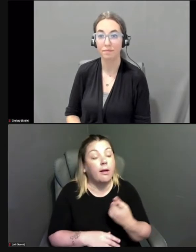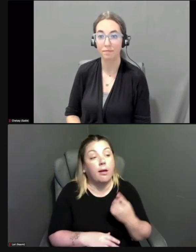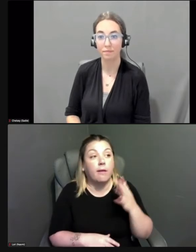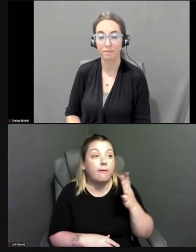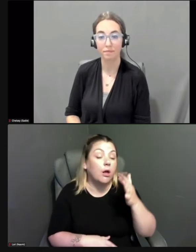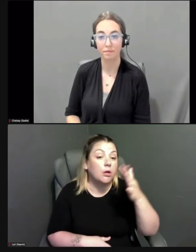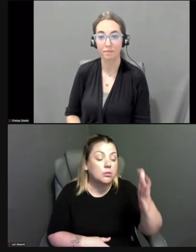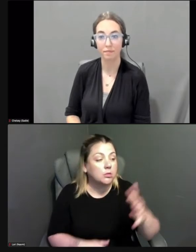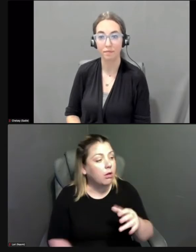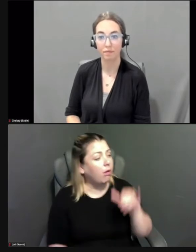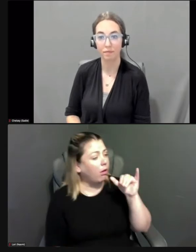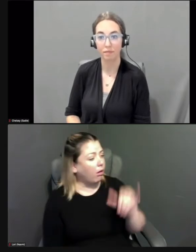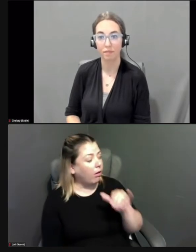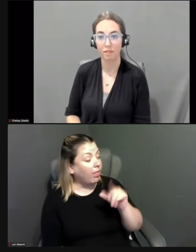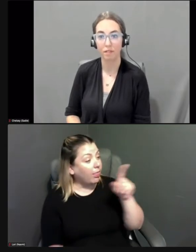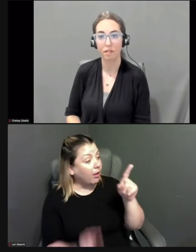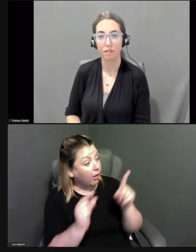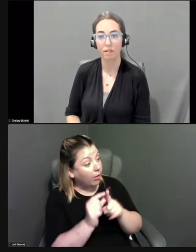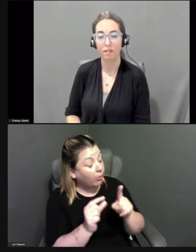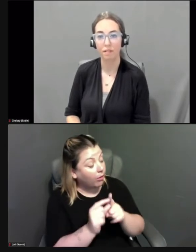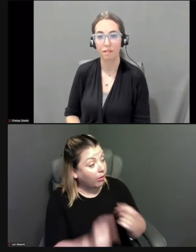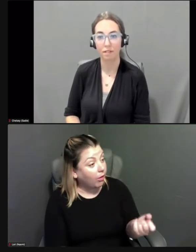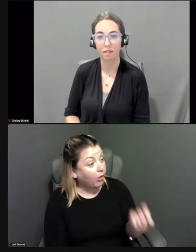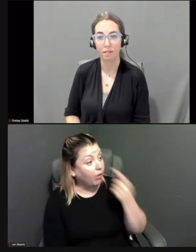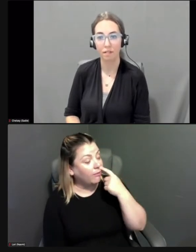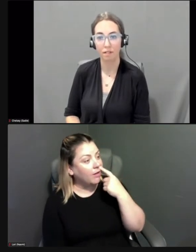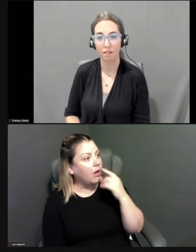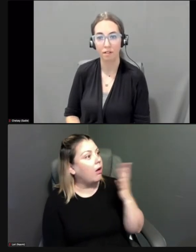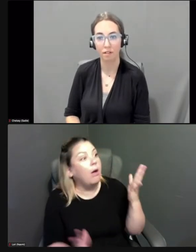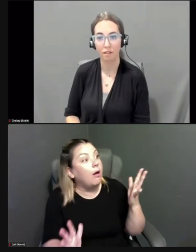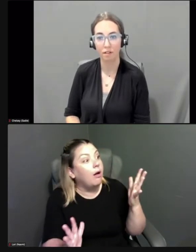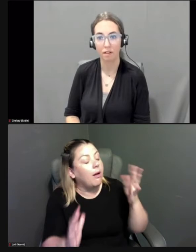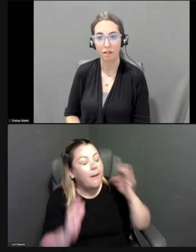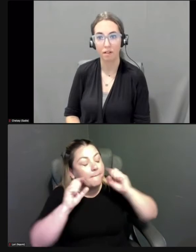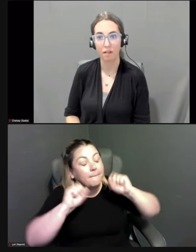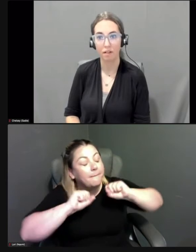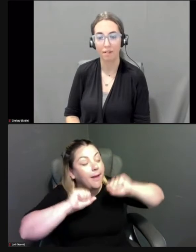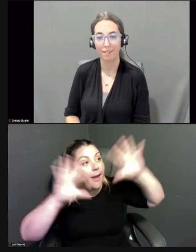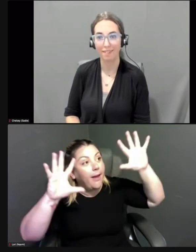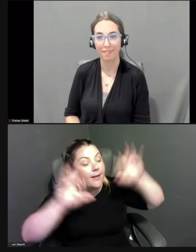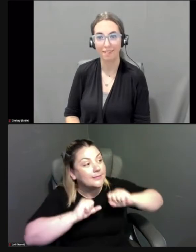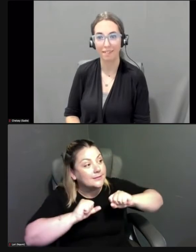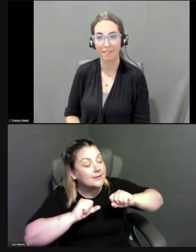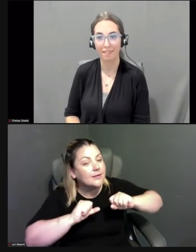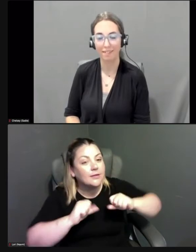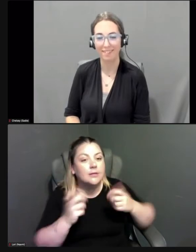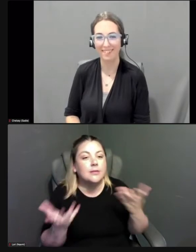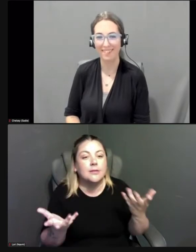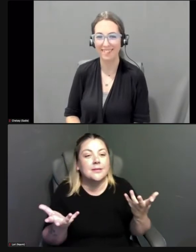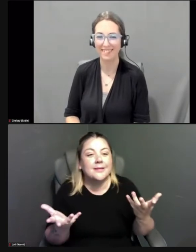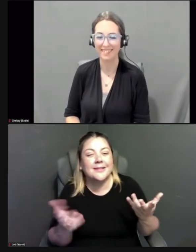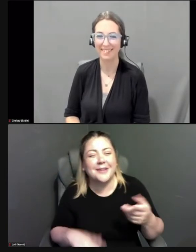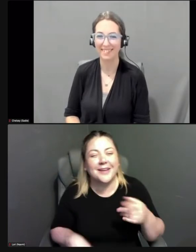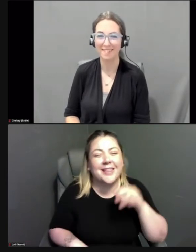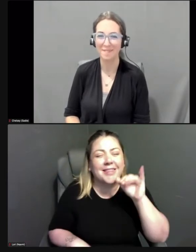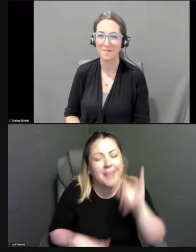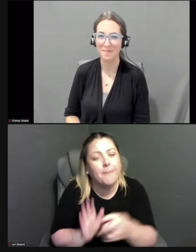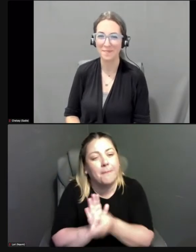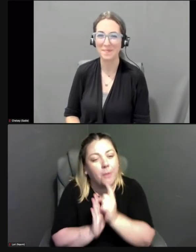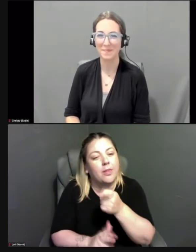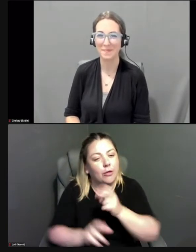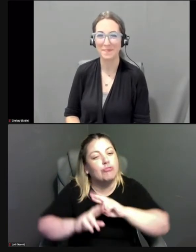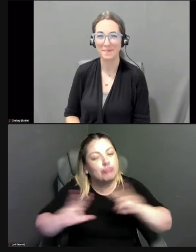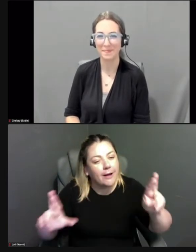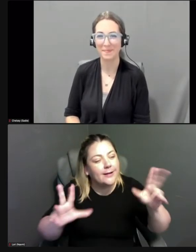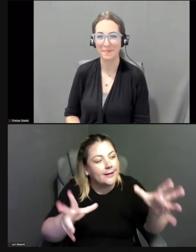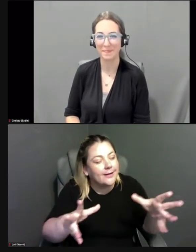God, that cue you used, it was so amazing. And it just, for whatever reason, they were ready to hear it and incorporate it into their